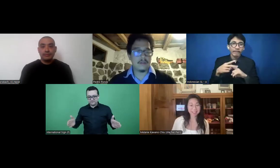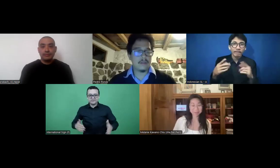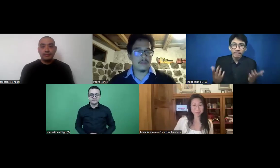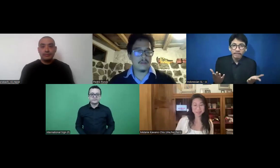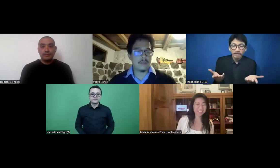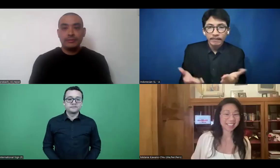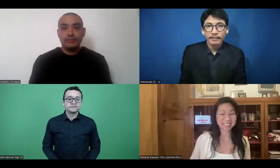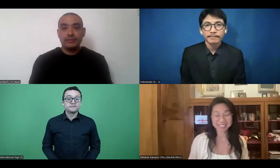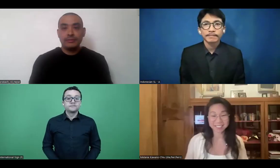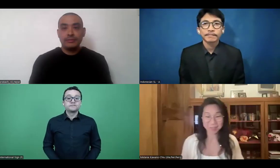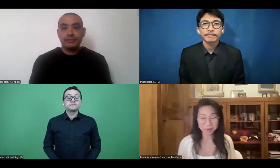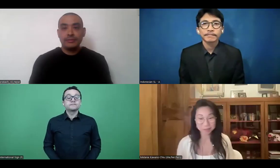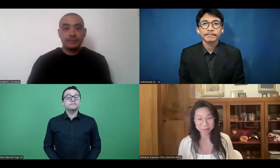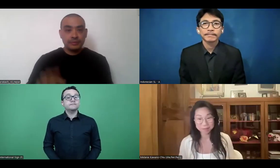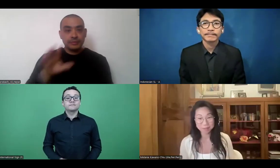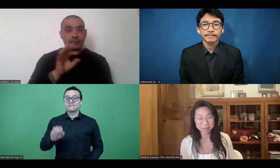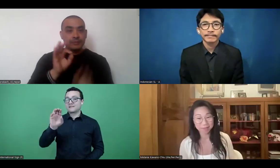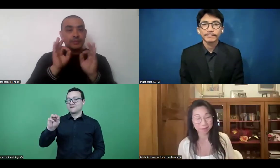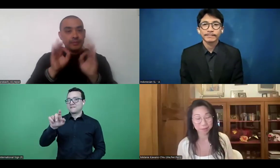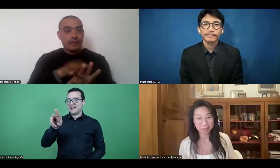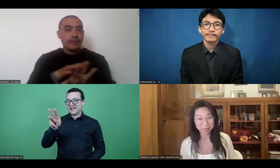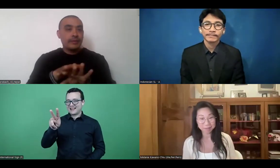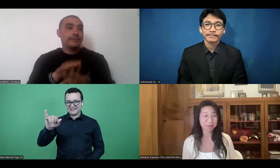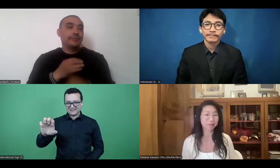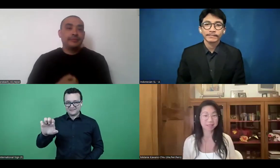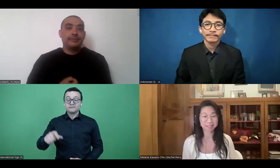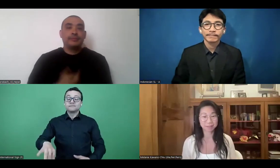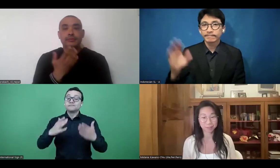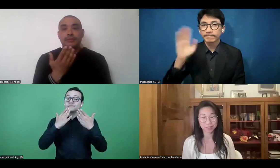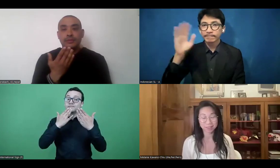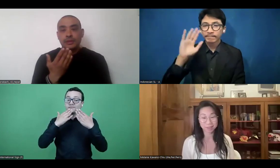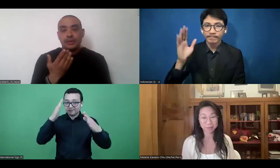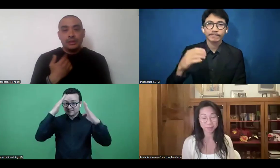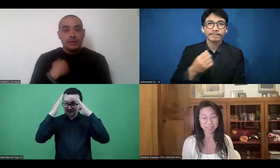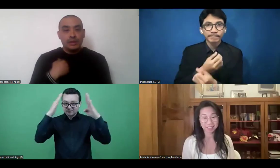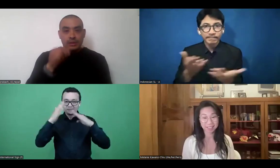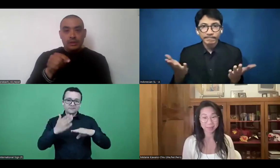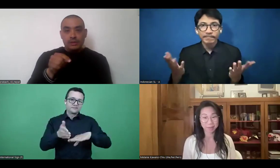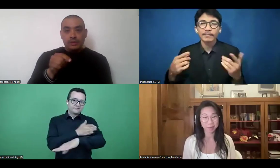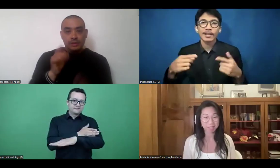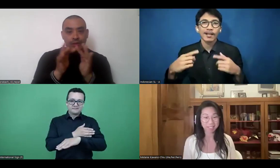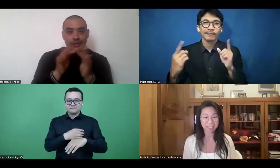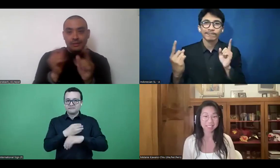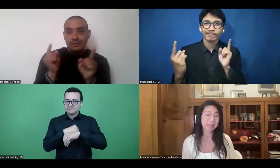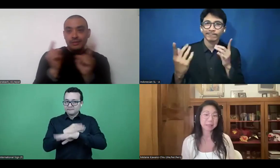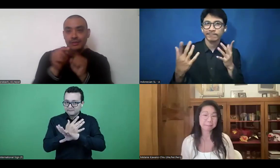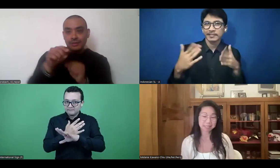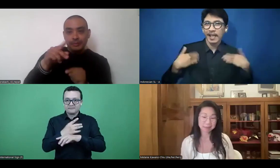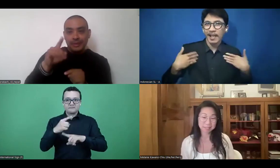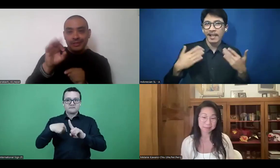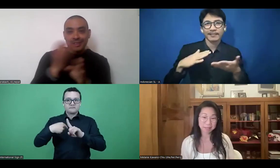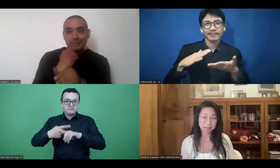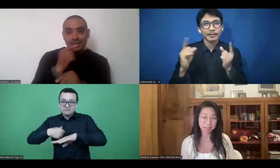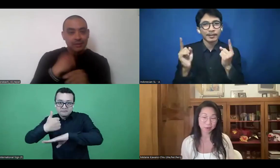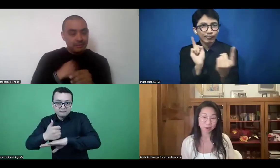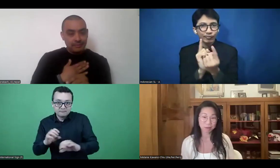Hi, everyone. It's so wonderful to be with you. If we haven't met already virtually or in person, as Pedro mentioned, my name